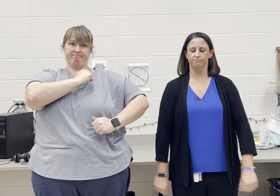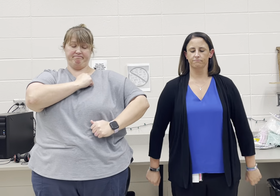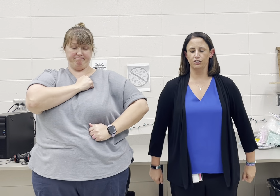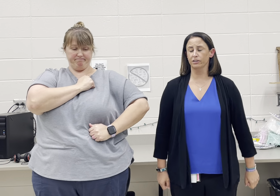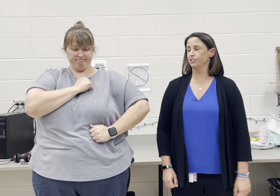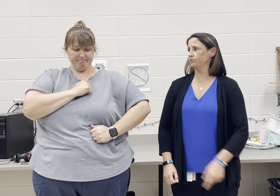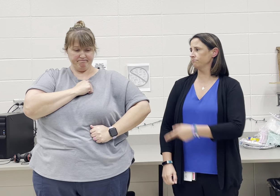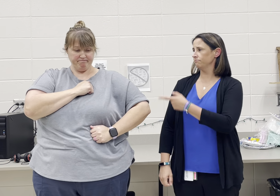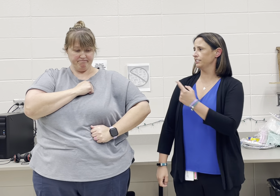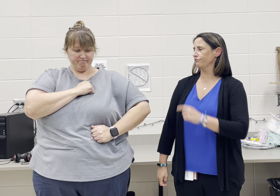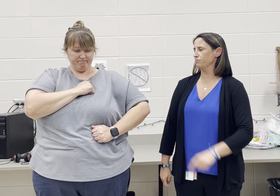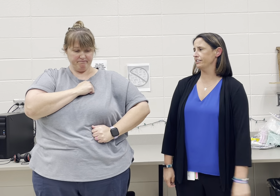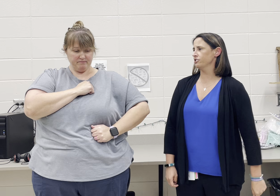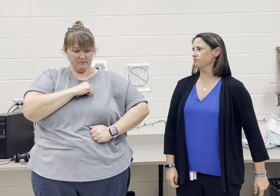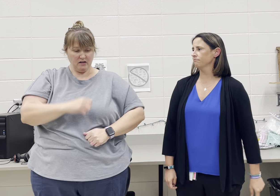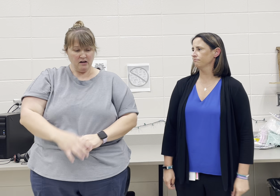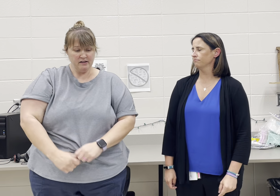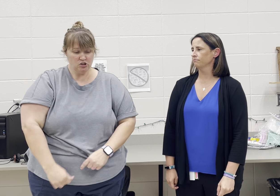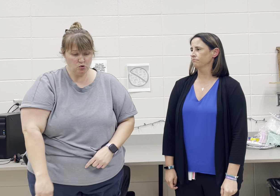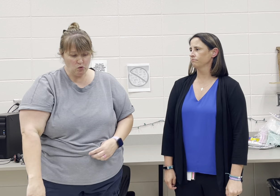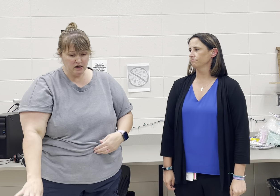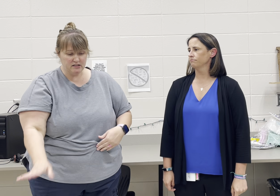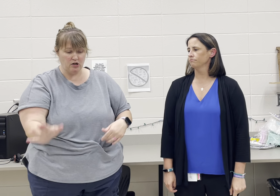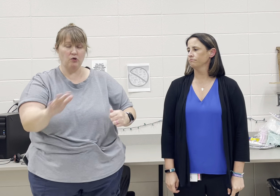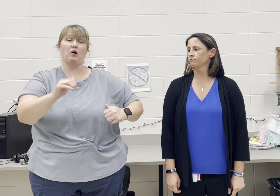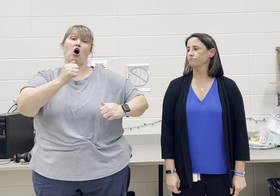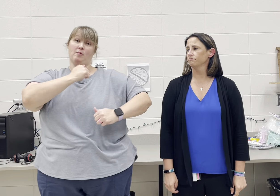Do you want to do the different branches? Sure. So Army.